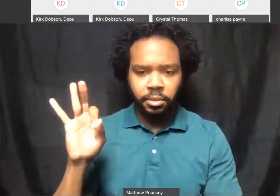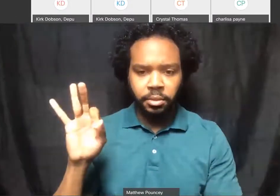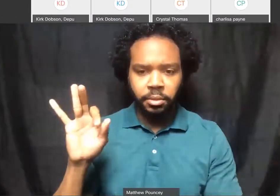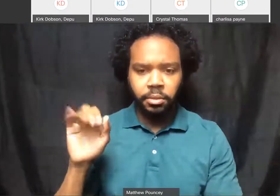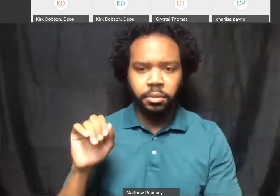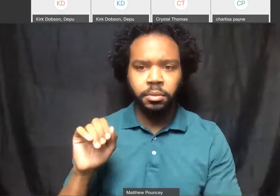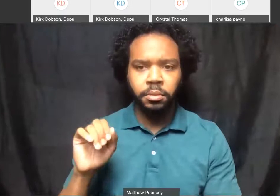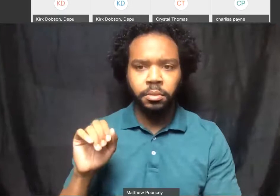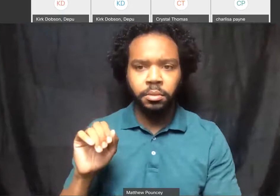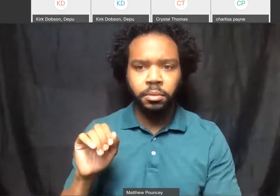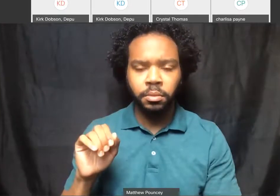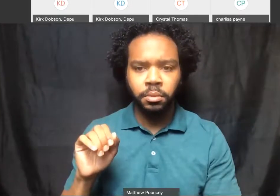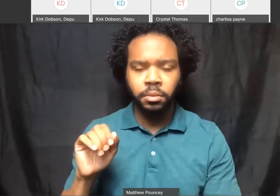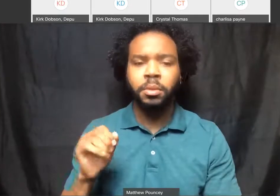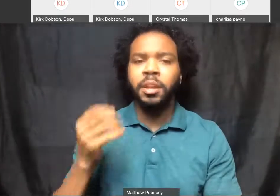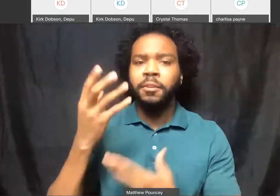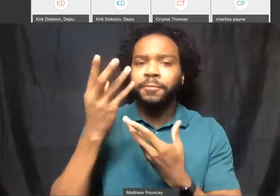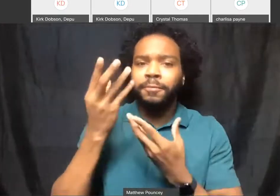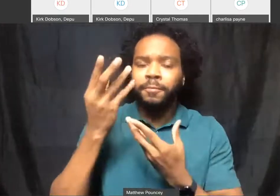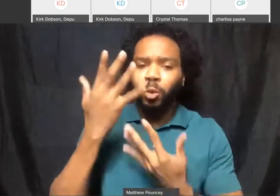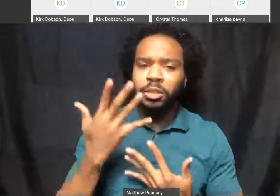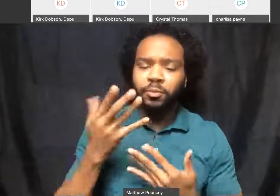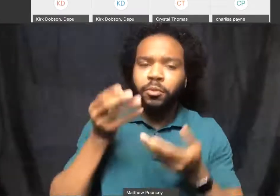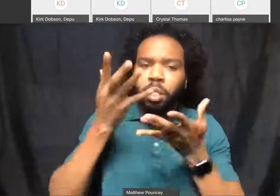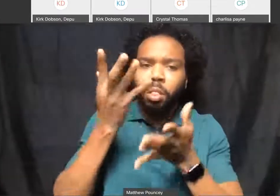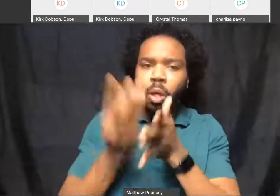lost 28 people.